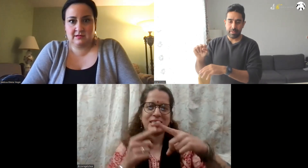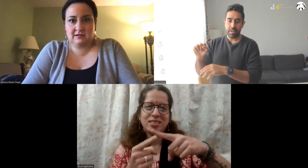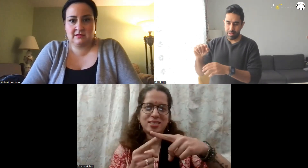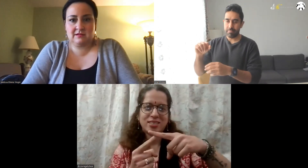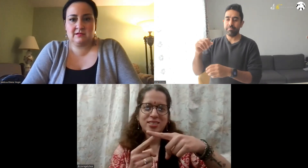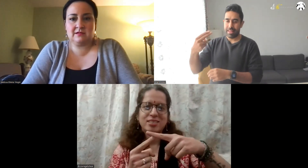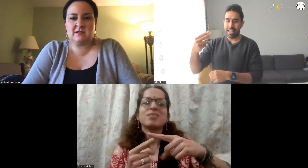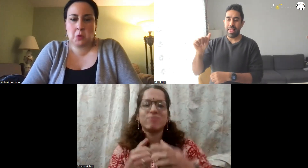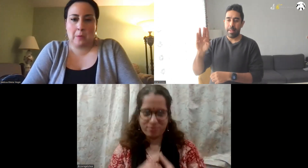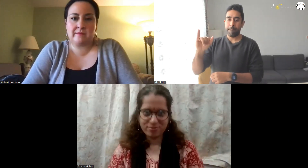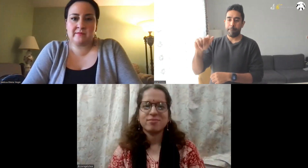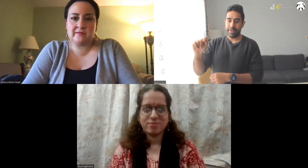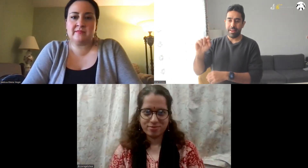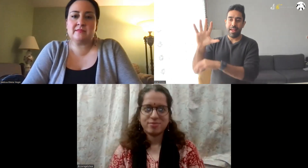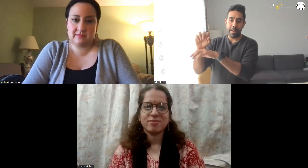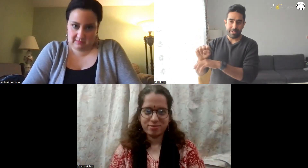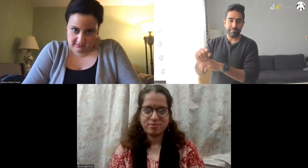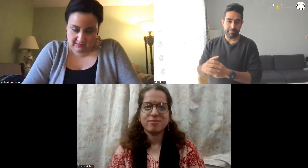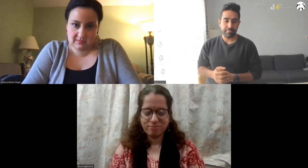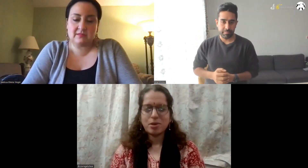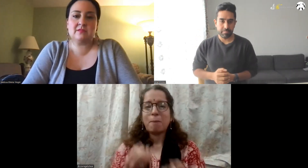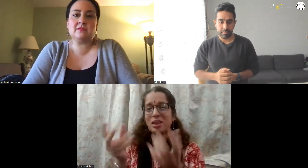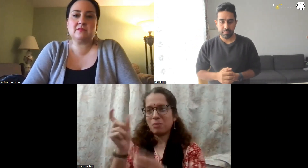I'm talking about habit. This is designed for habit. Yeah.